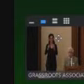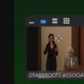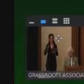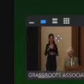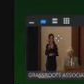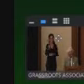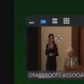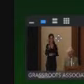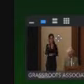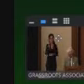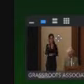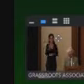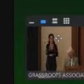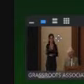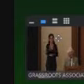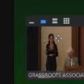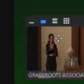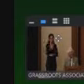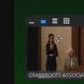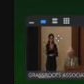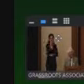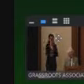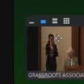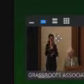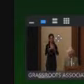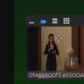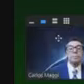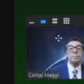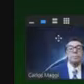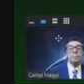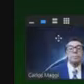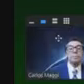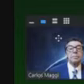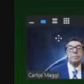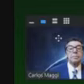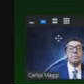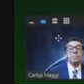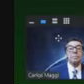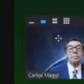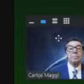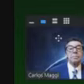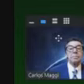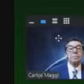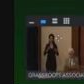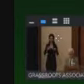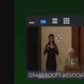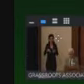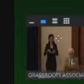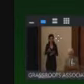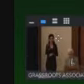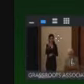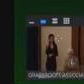2 doses. Now, more than 50% of hospitalized patients have received 2 doses